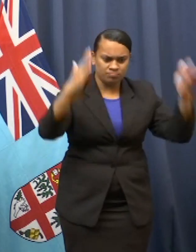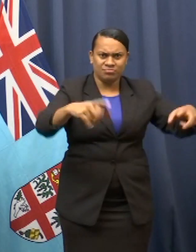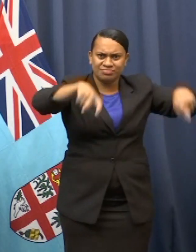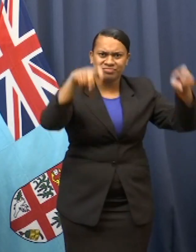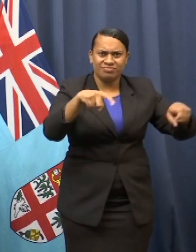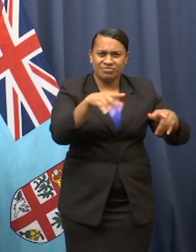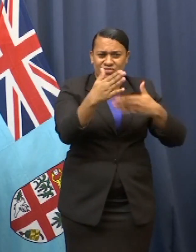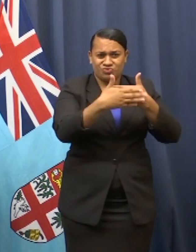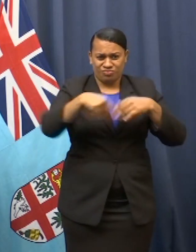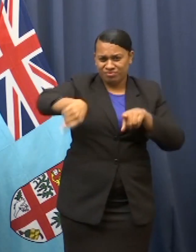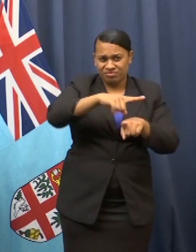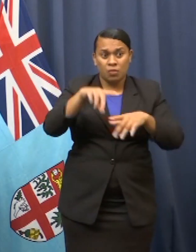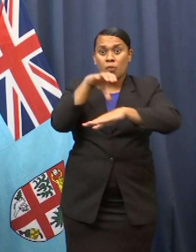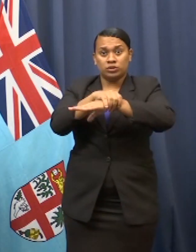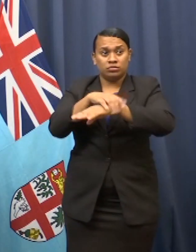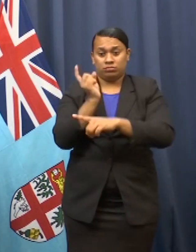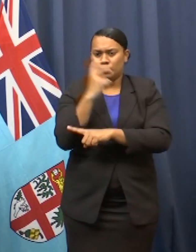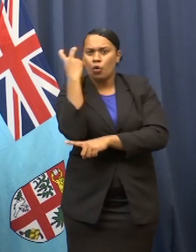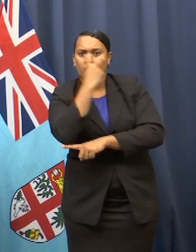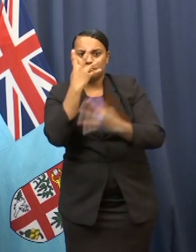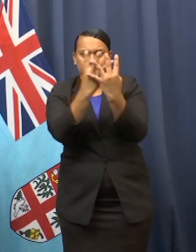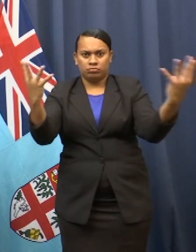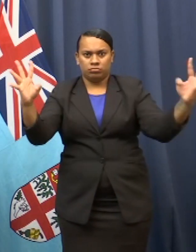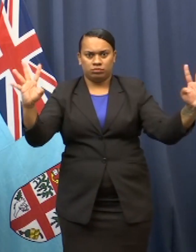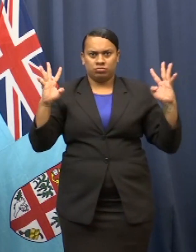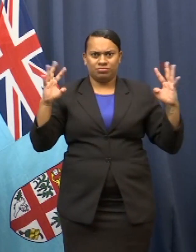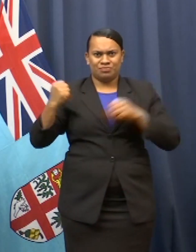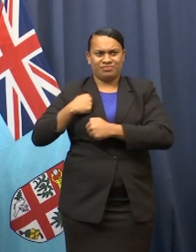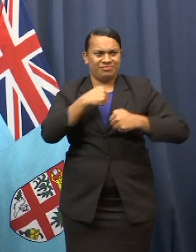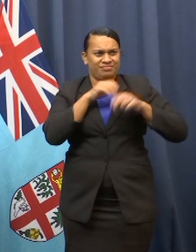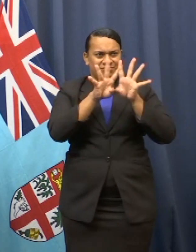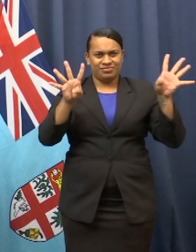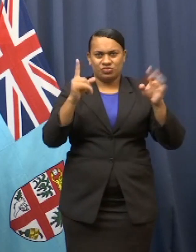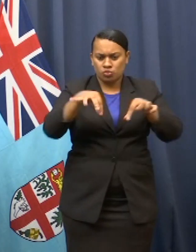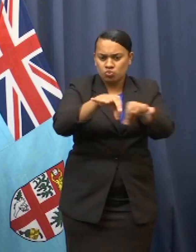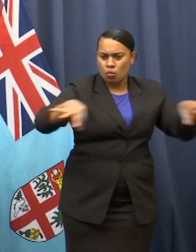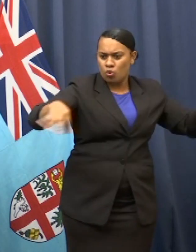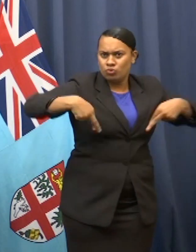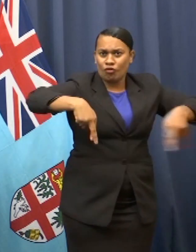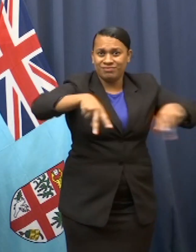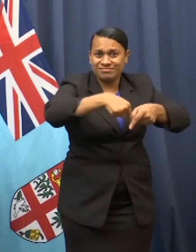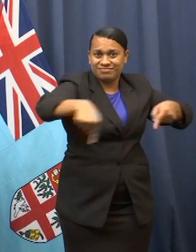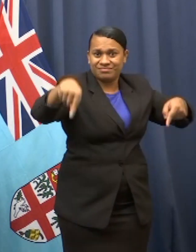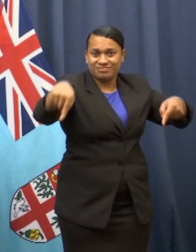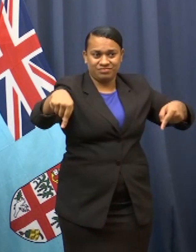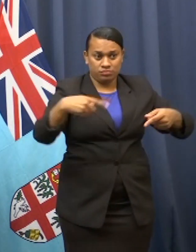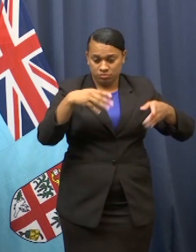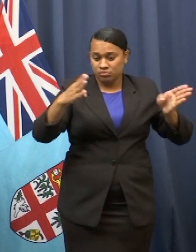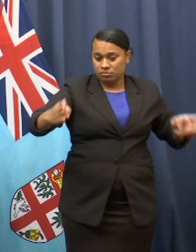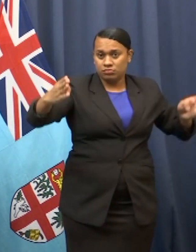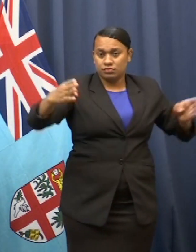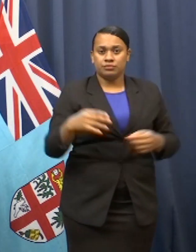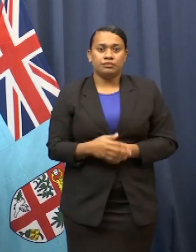checkpoints at the Keys Road at Matawalu Junction, the Feeder Road at Wakambuli Junction, and the Queens